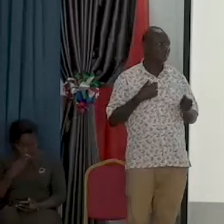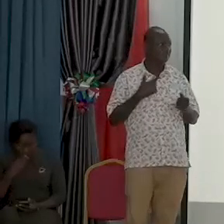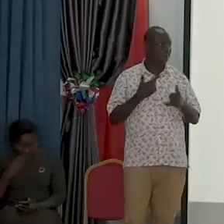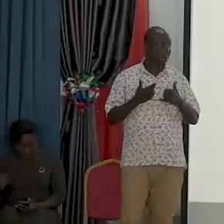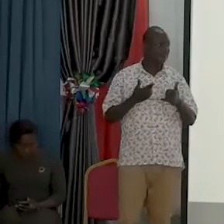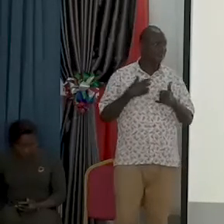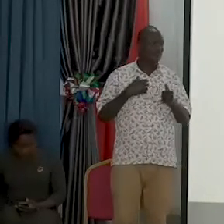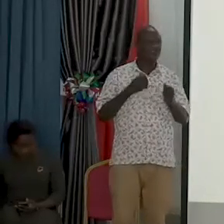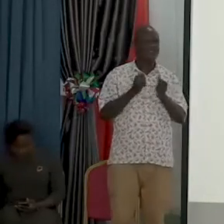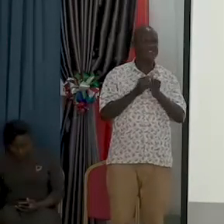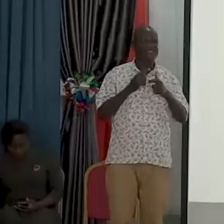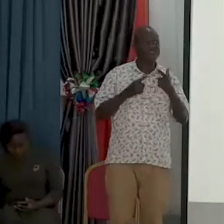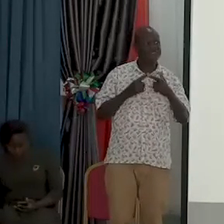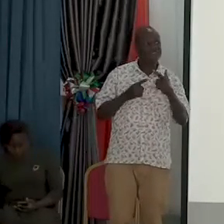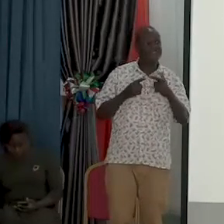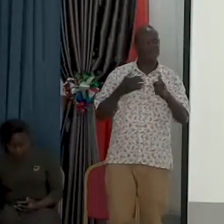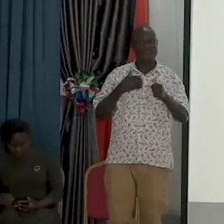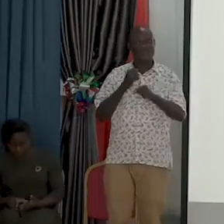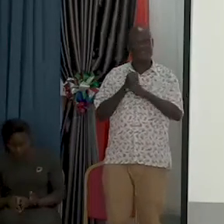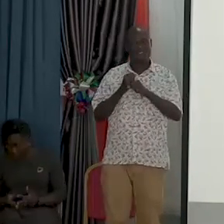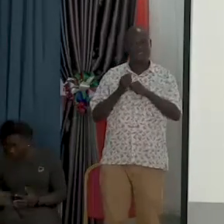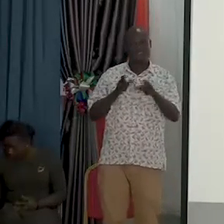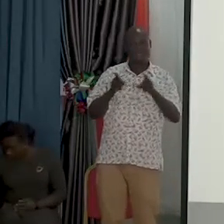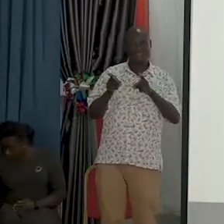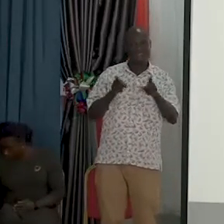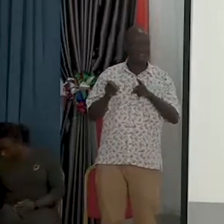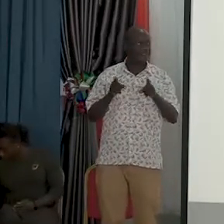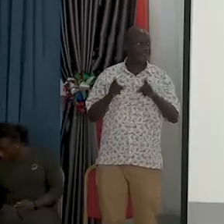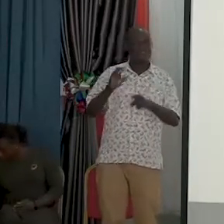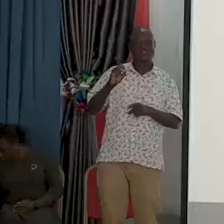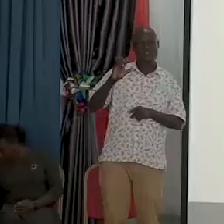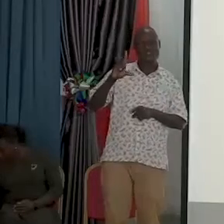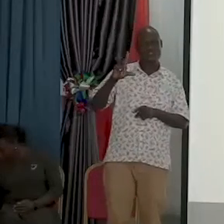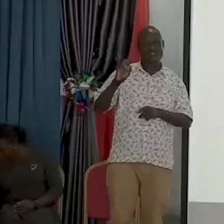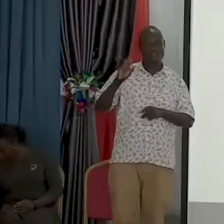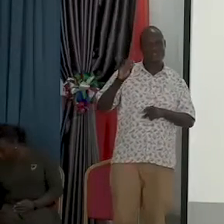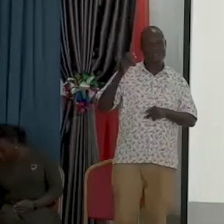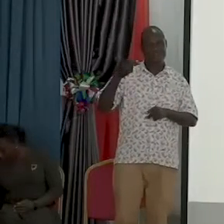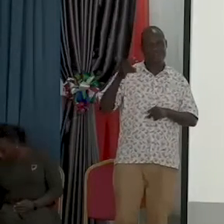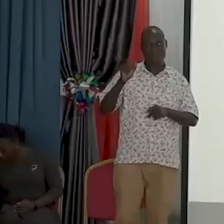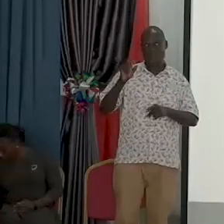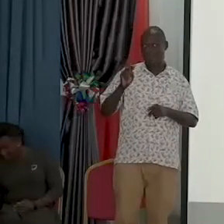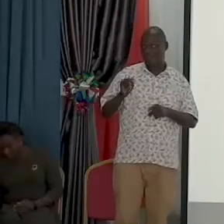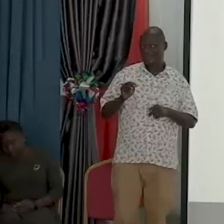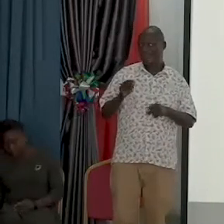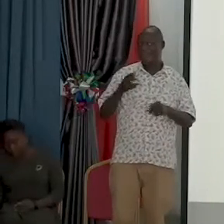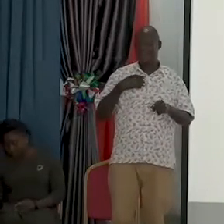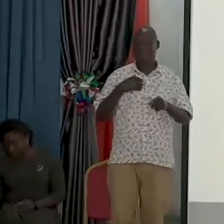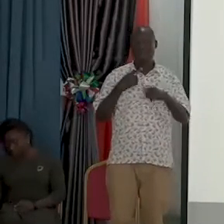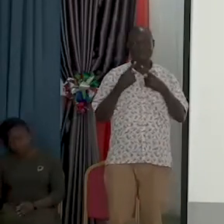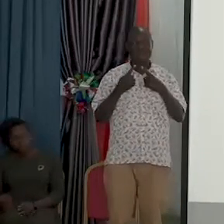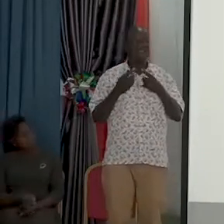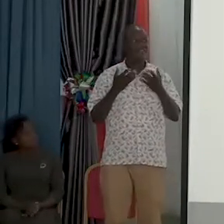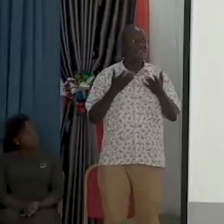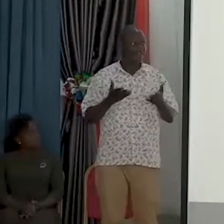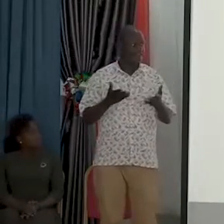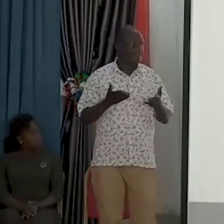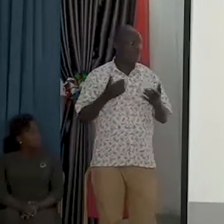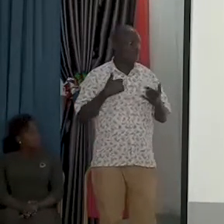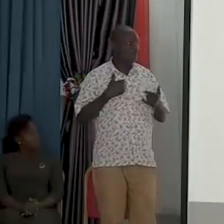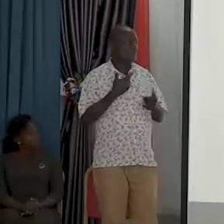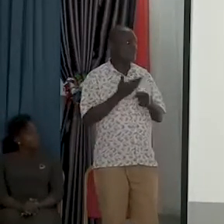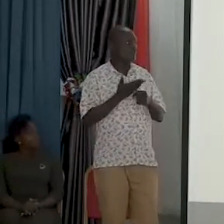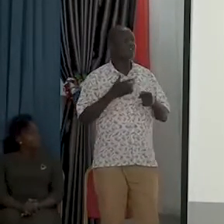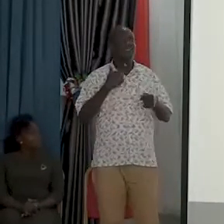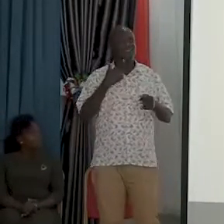10 years I worked as the director of the Oklahoma Assistive Technology Center. And what we would do there is we would go around